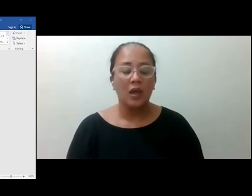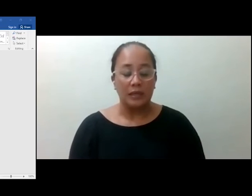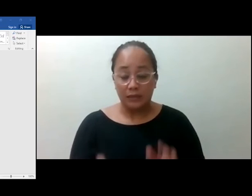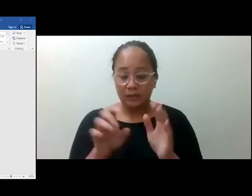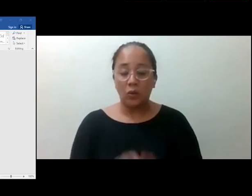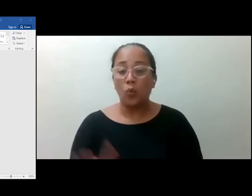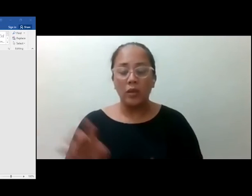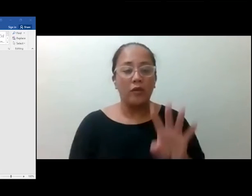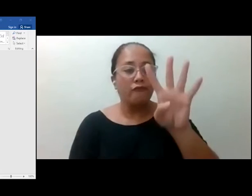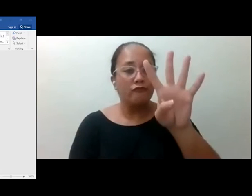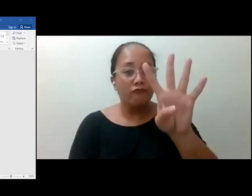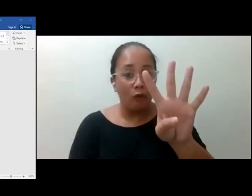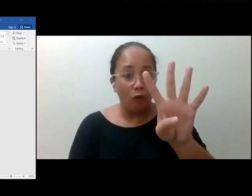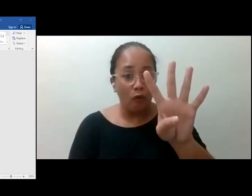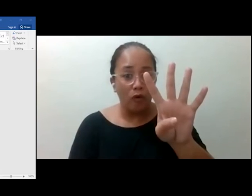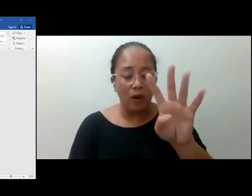4:16.